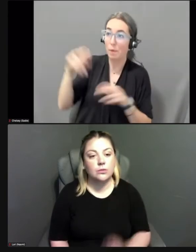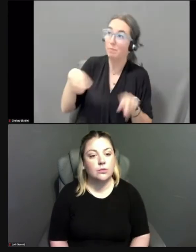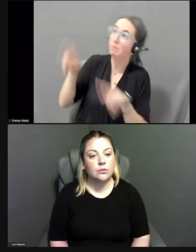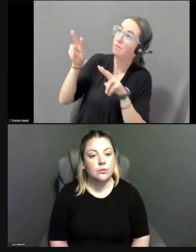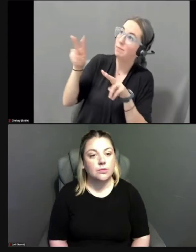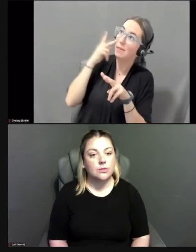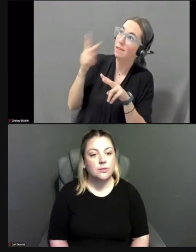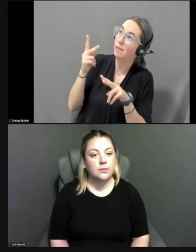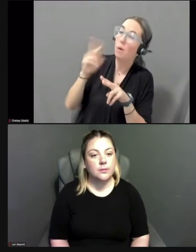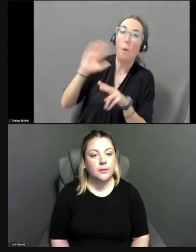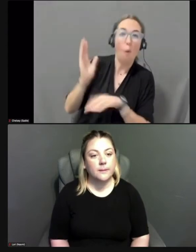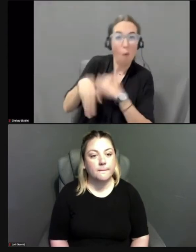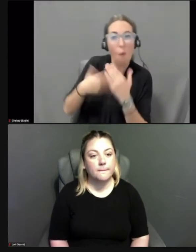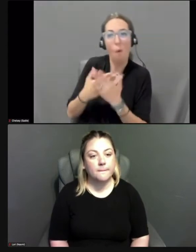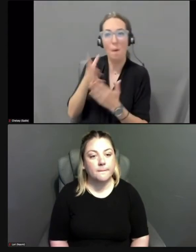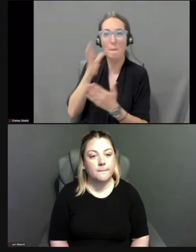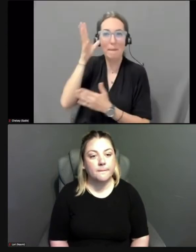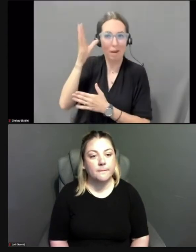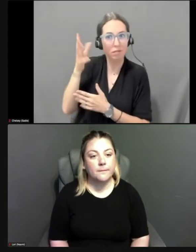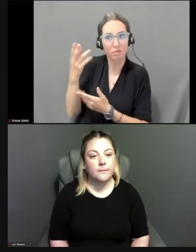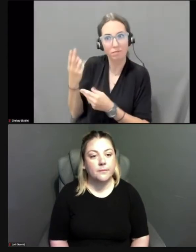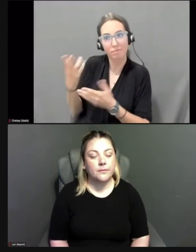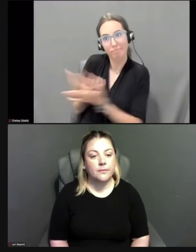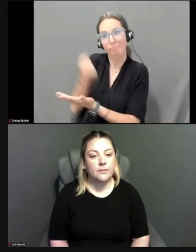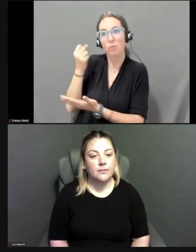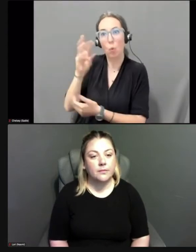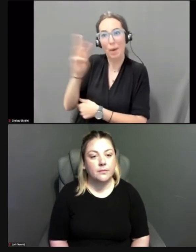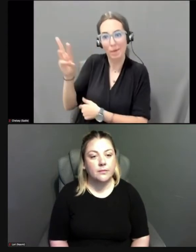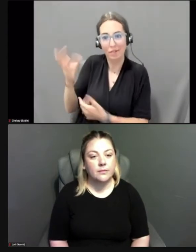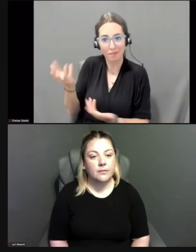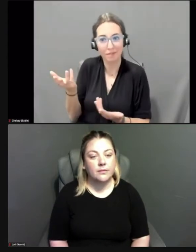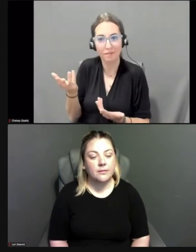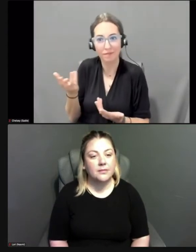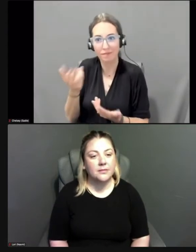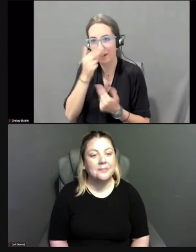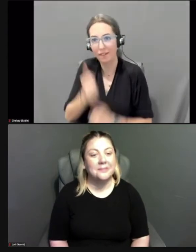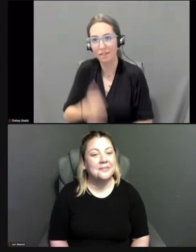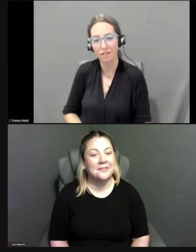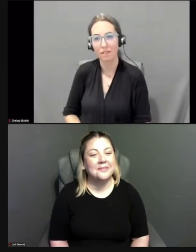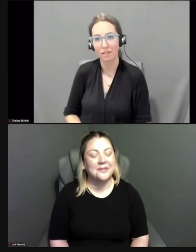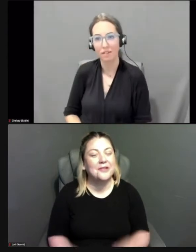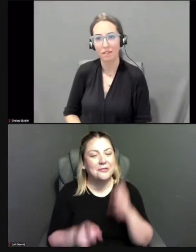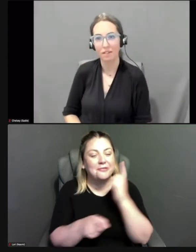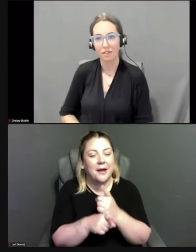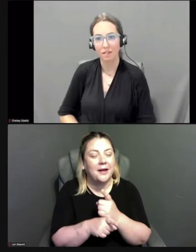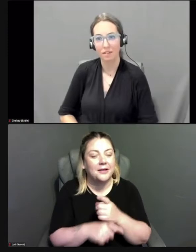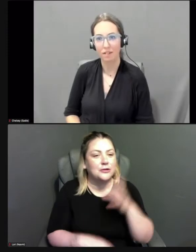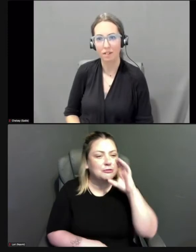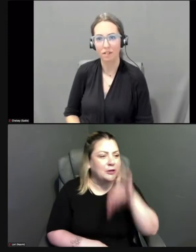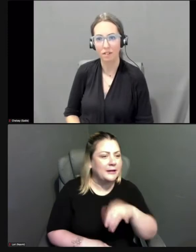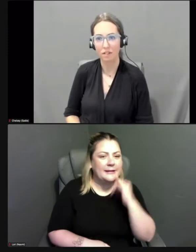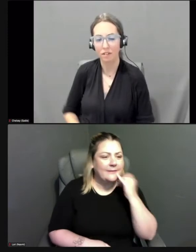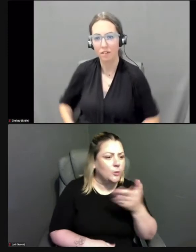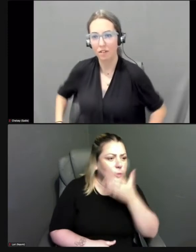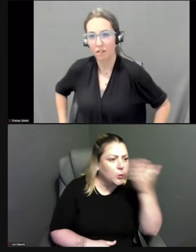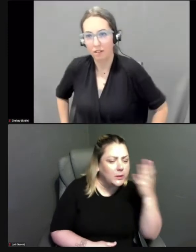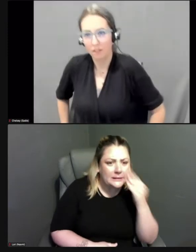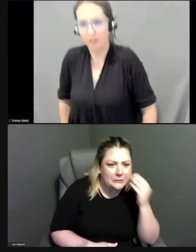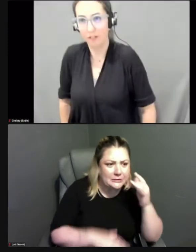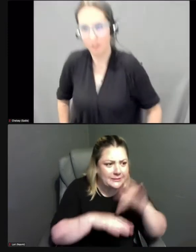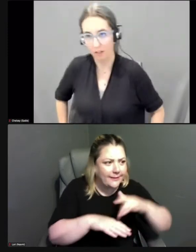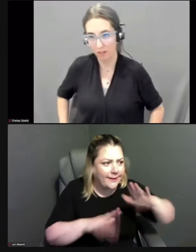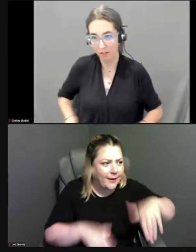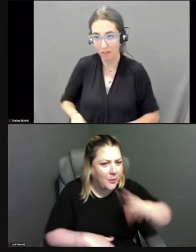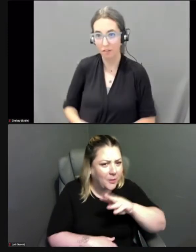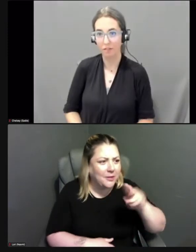wild. Yeah, like it's more unusual to not have an experience with Weight Watchers than it is to have one. Right. Yeah,